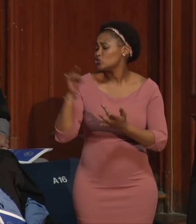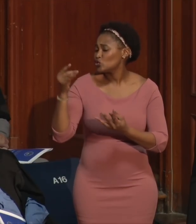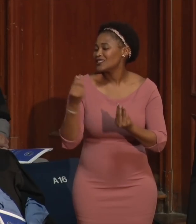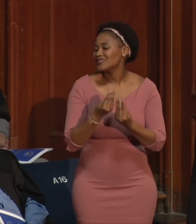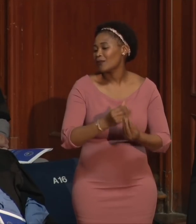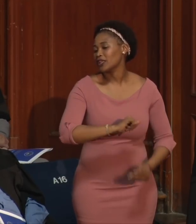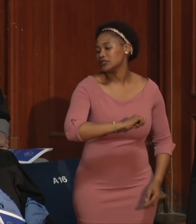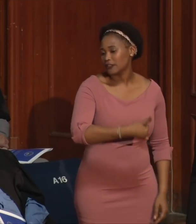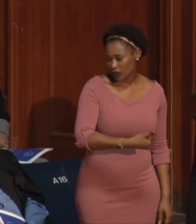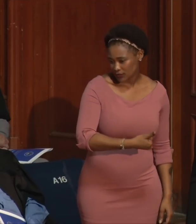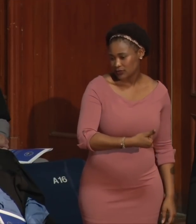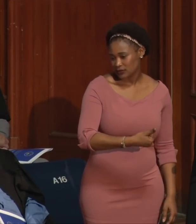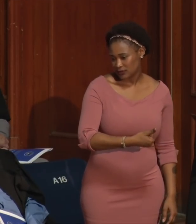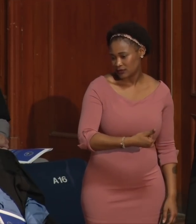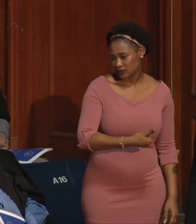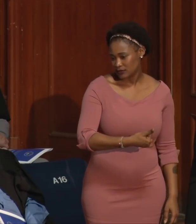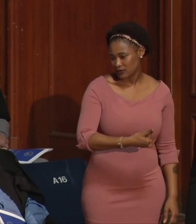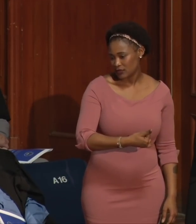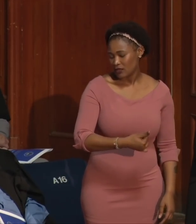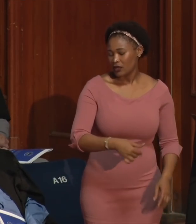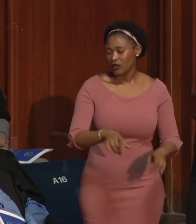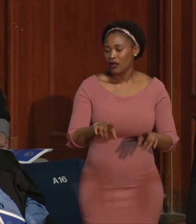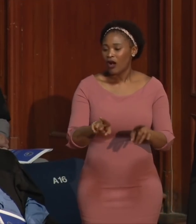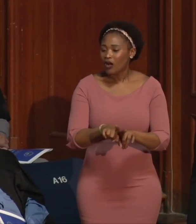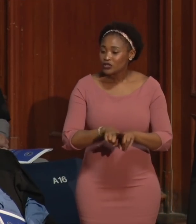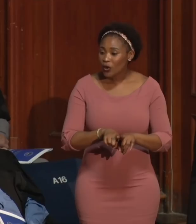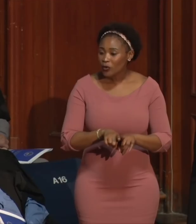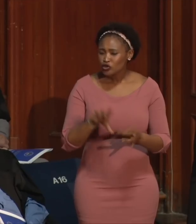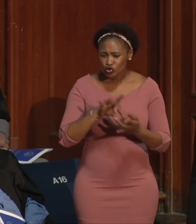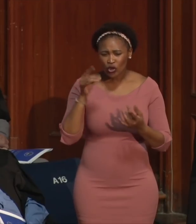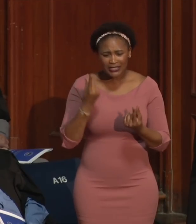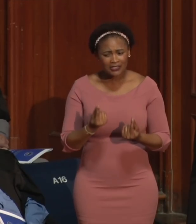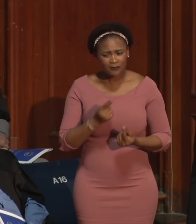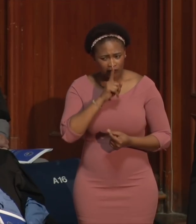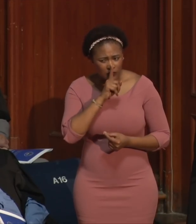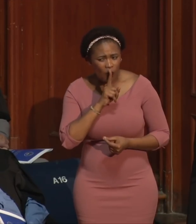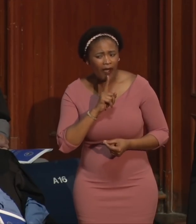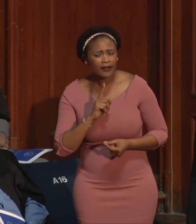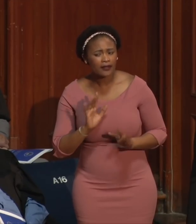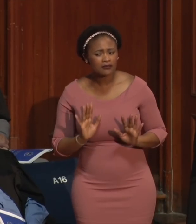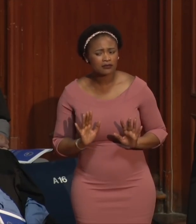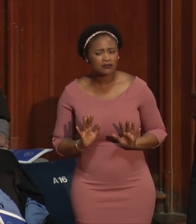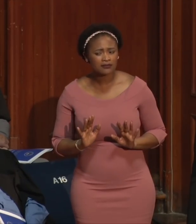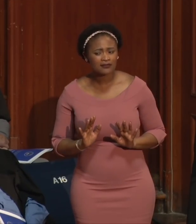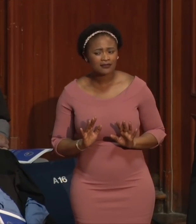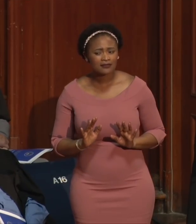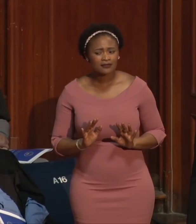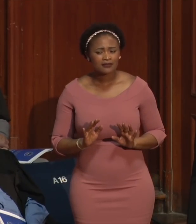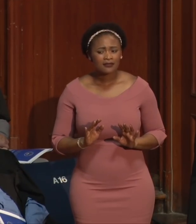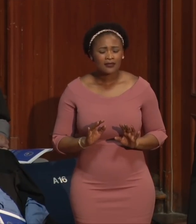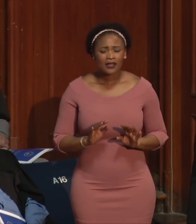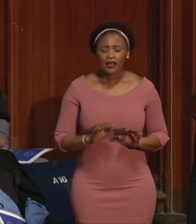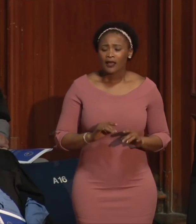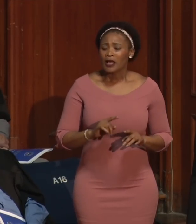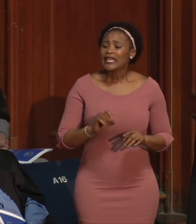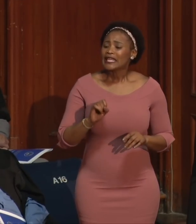else. And we often make these choices quietly, subconsciously, and blame it on others. The